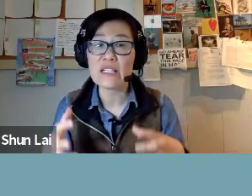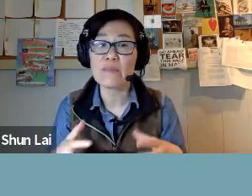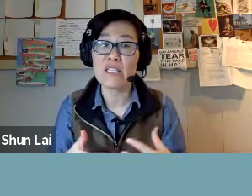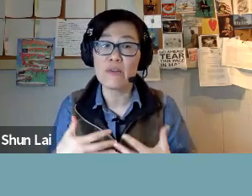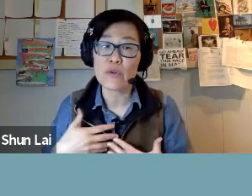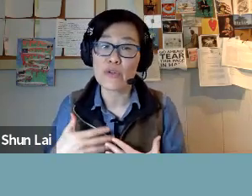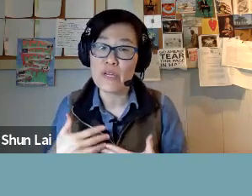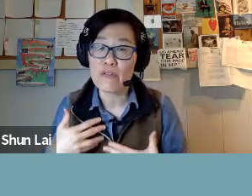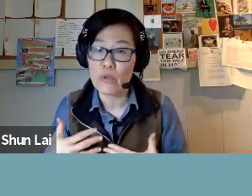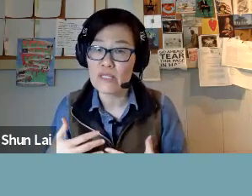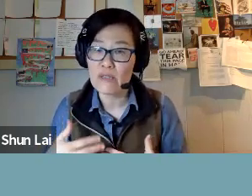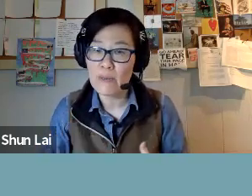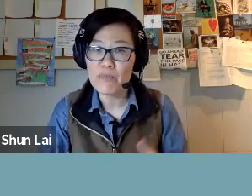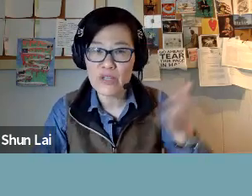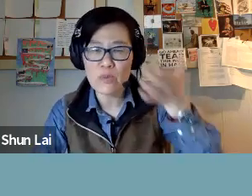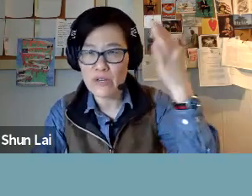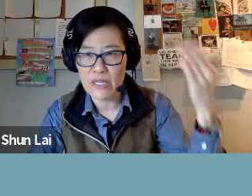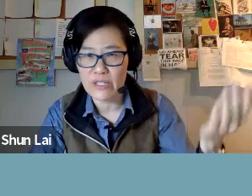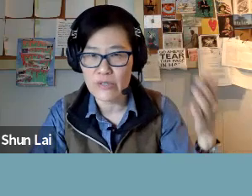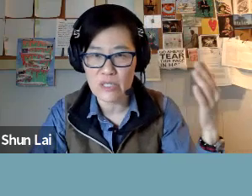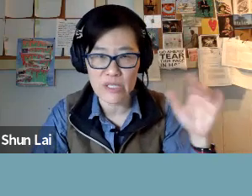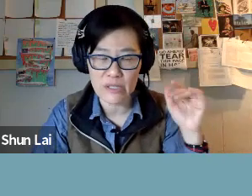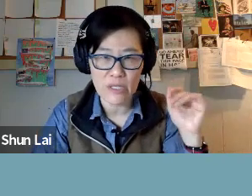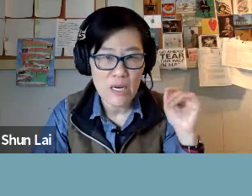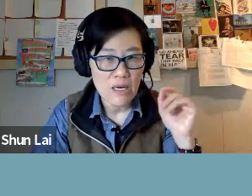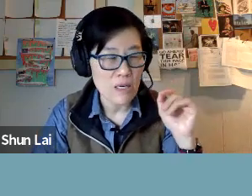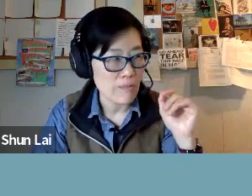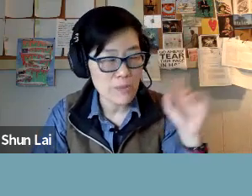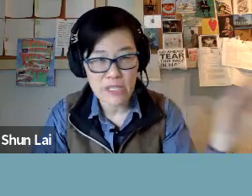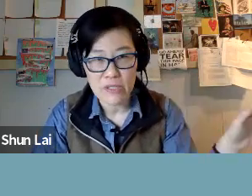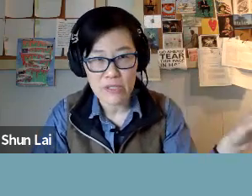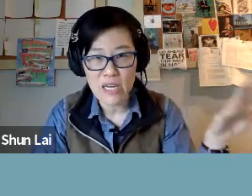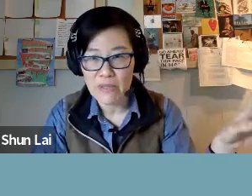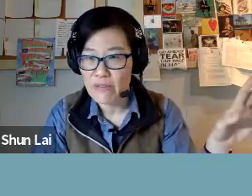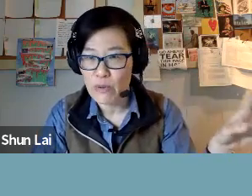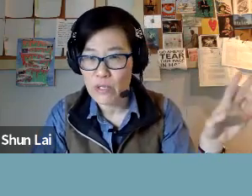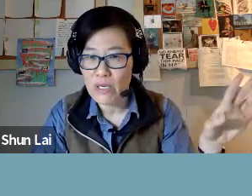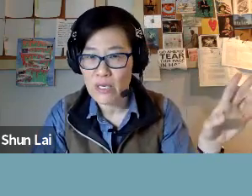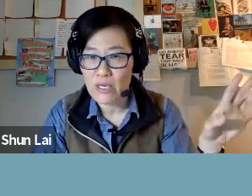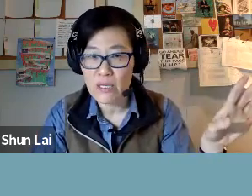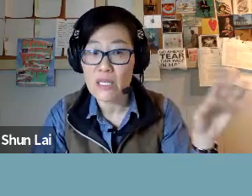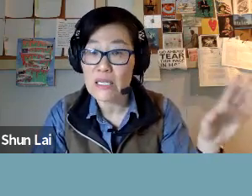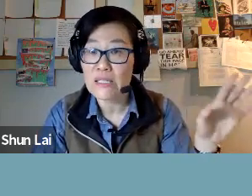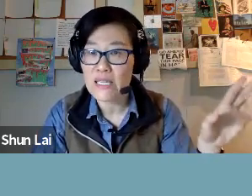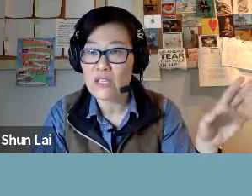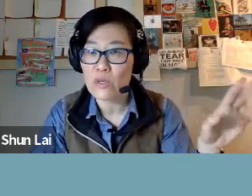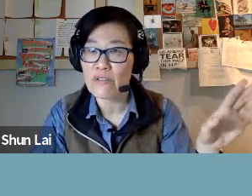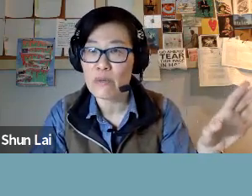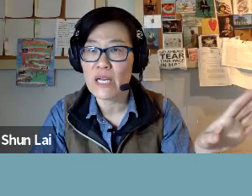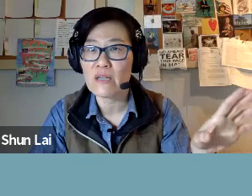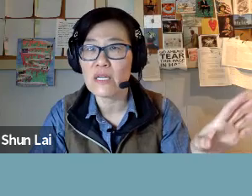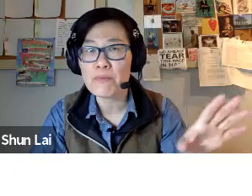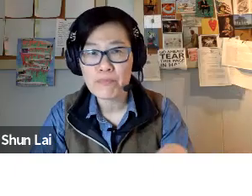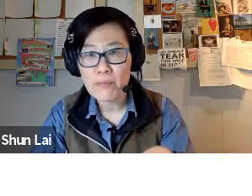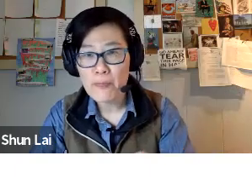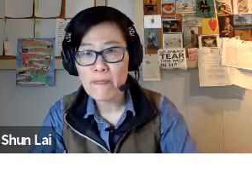it can get some idea of your unique voice. Okay. So that's why you're not going to use this particular template for in this exact wording format,